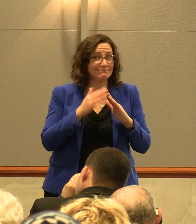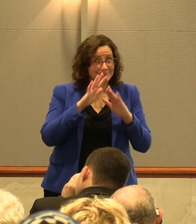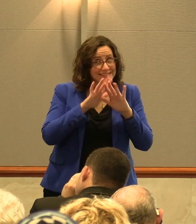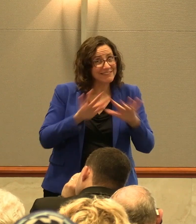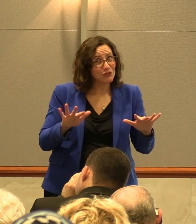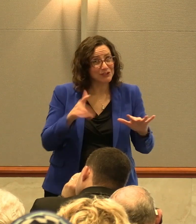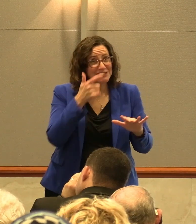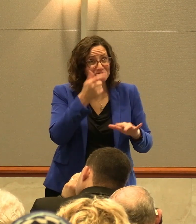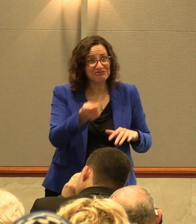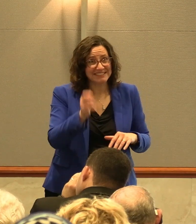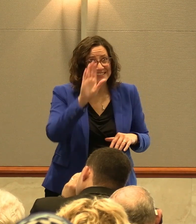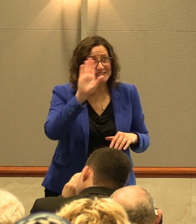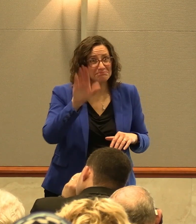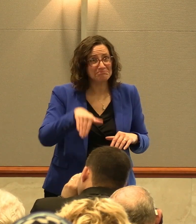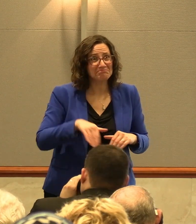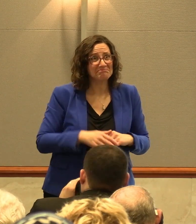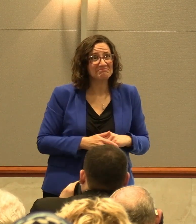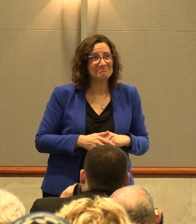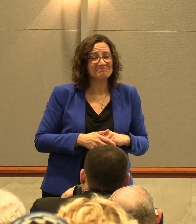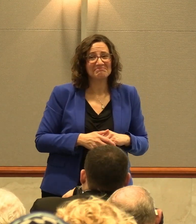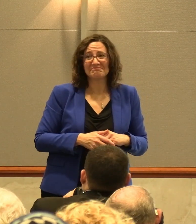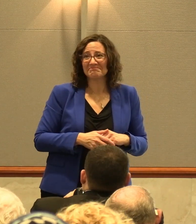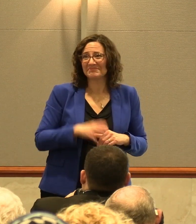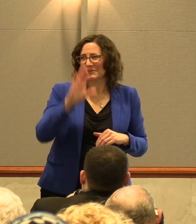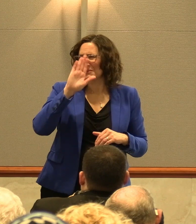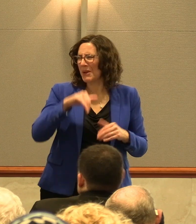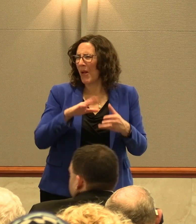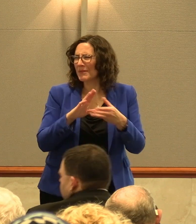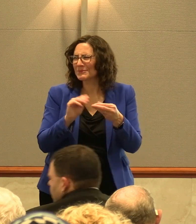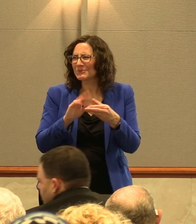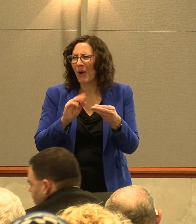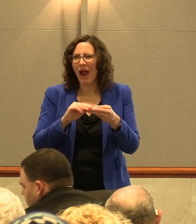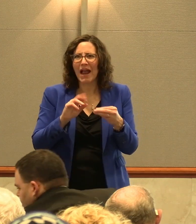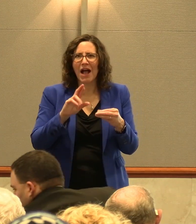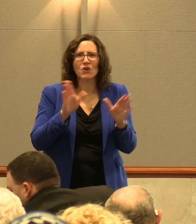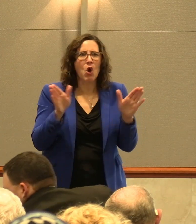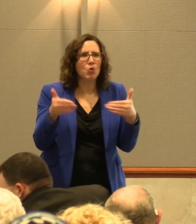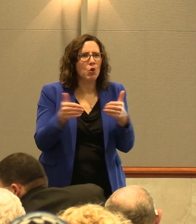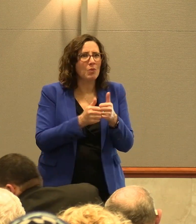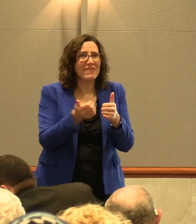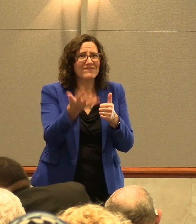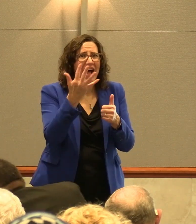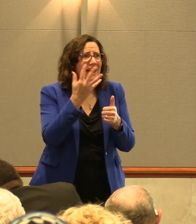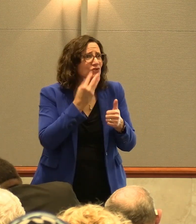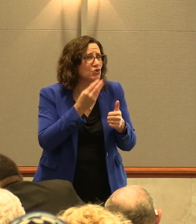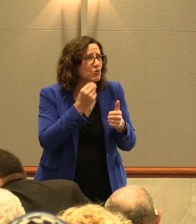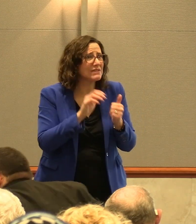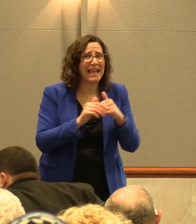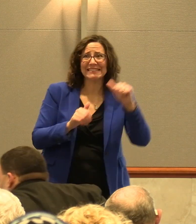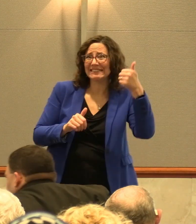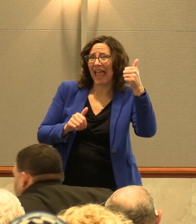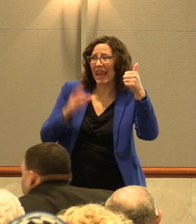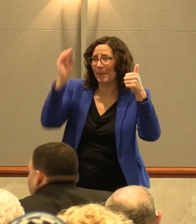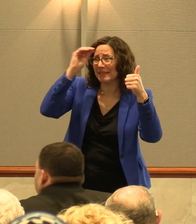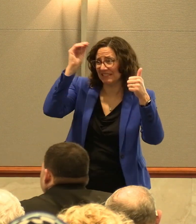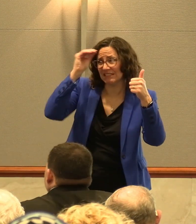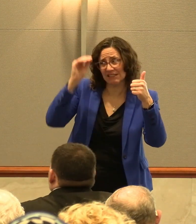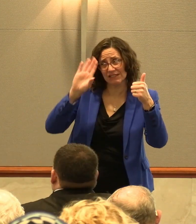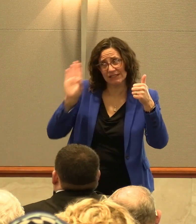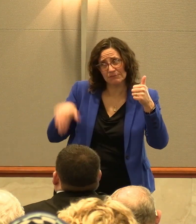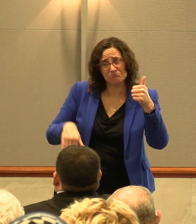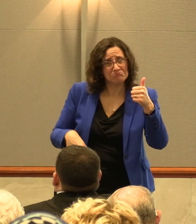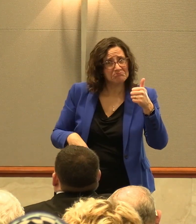diverse interests. Of course, we all know the story of the room with 5 Jews in it and 10 opinions among them,